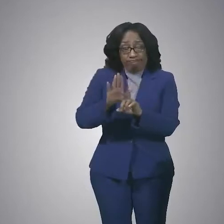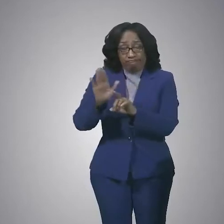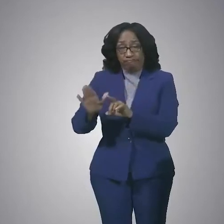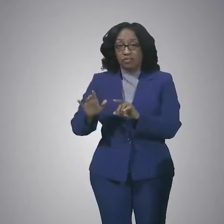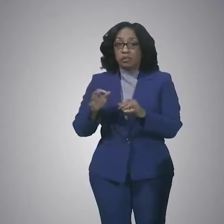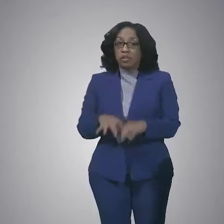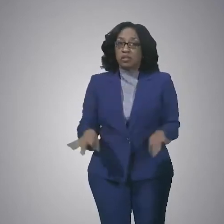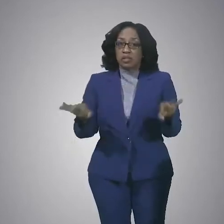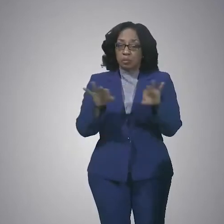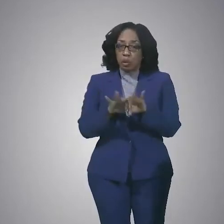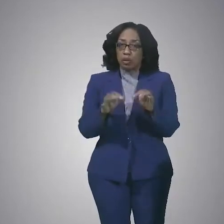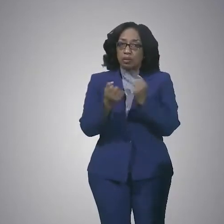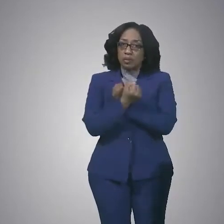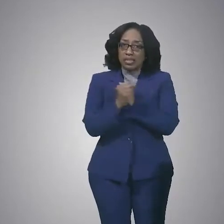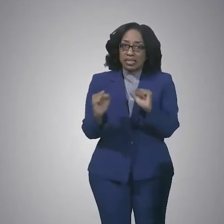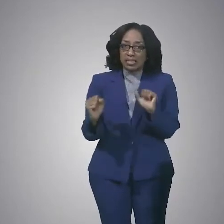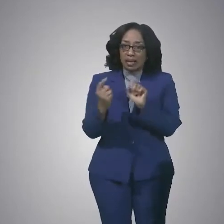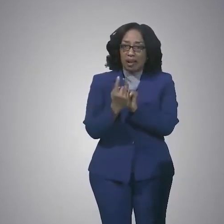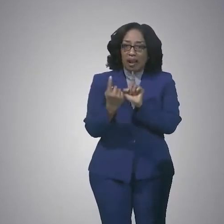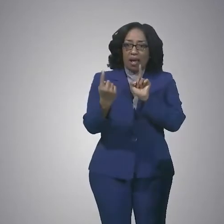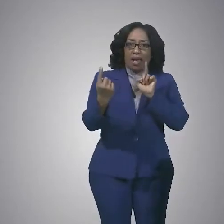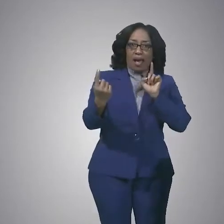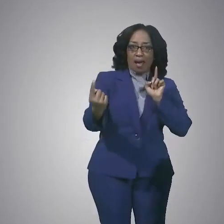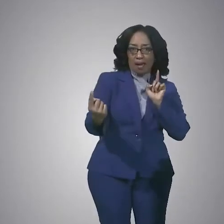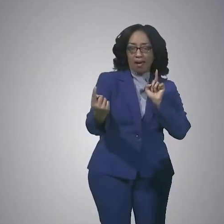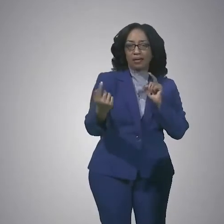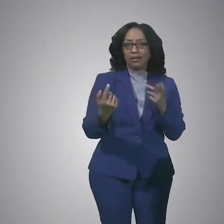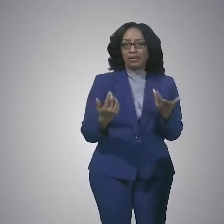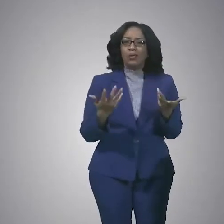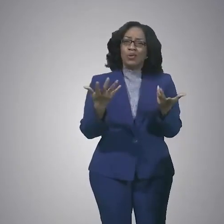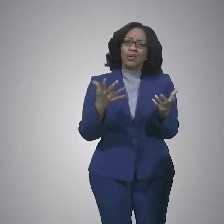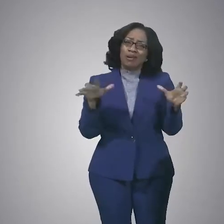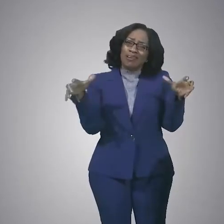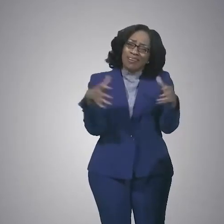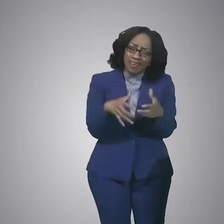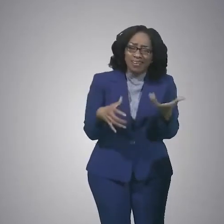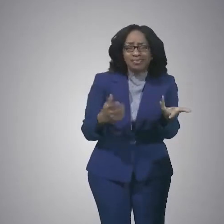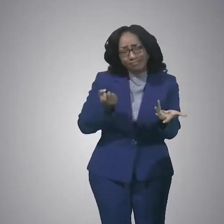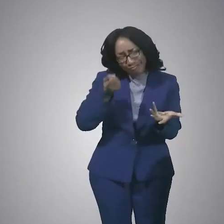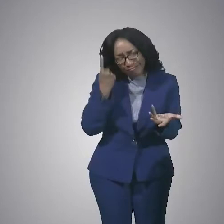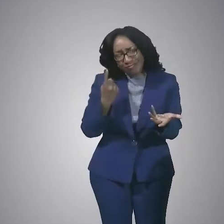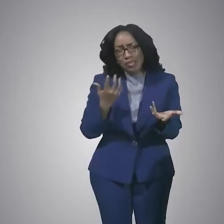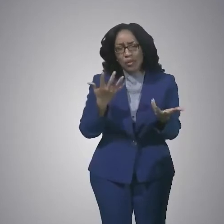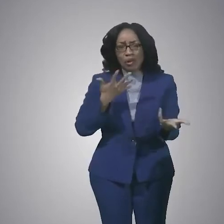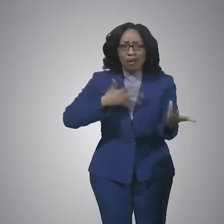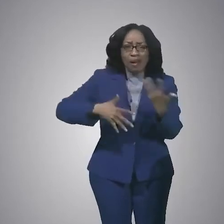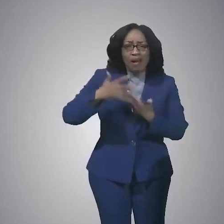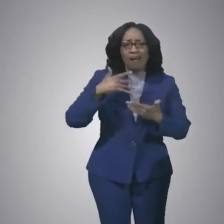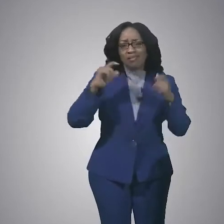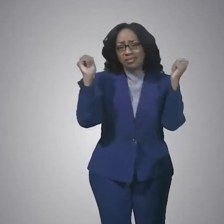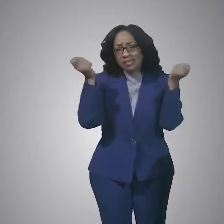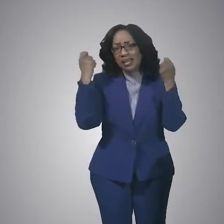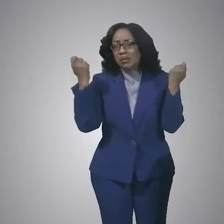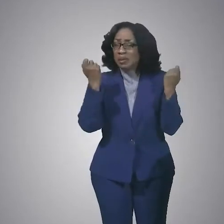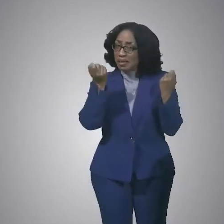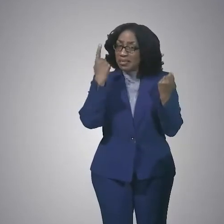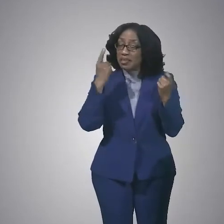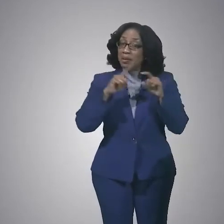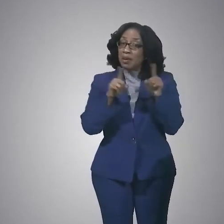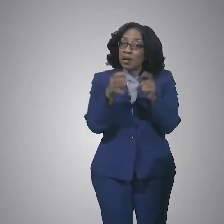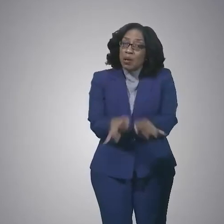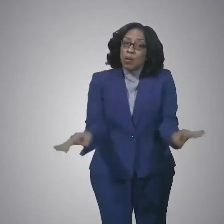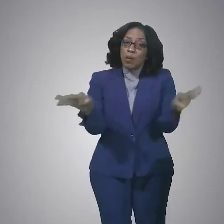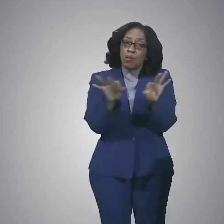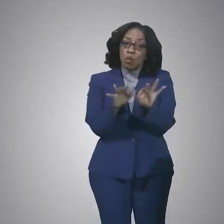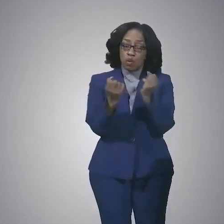everybody, that you're being safe. We know people want to gather. We know people want to celebrate the holidays. Just be safe about it. Use